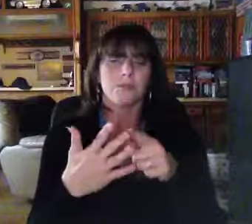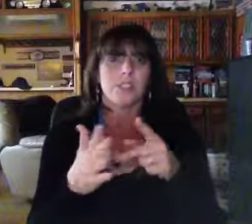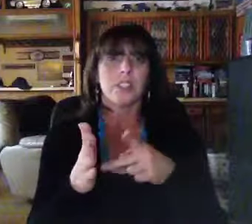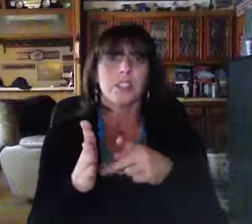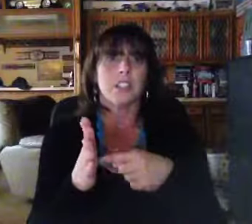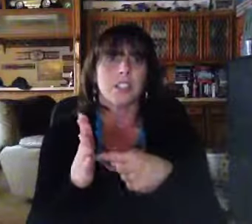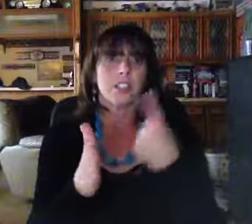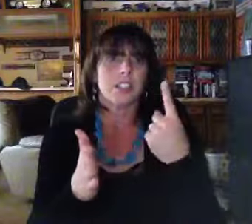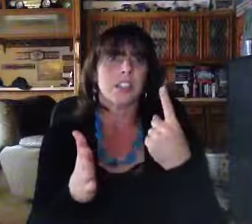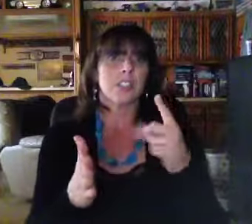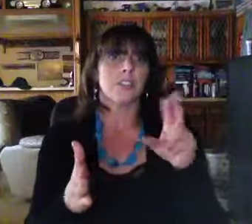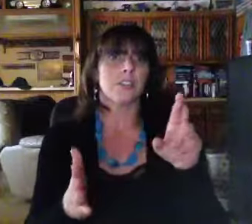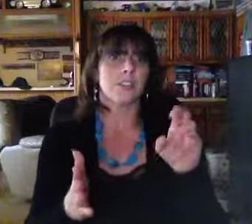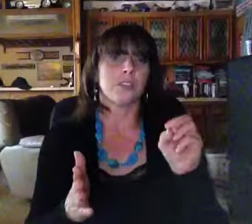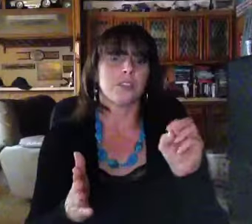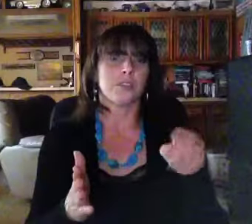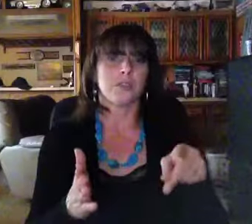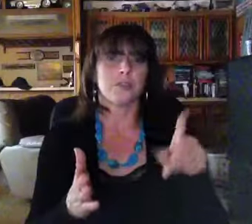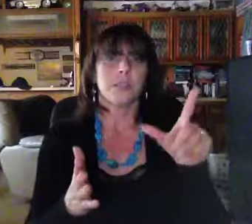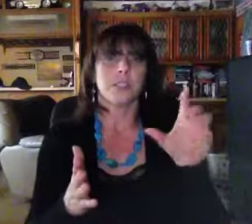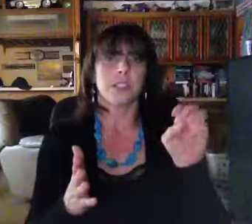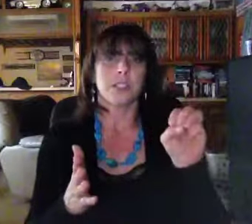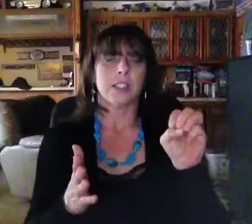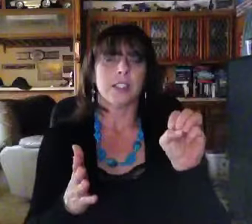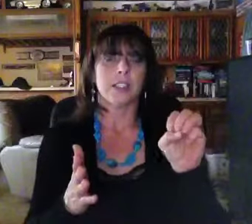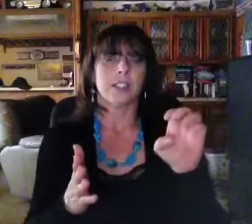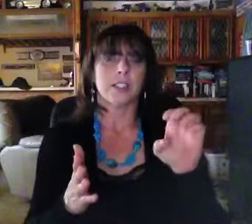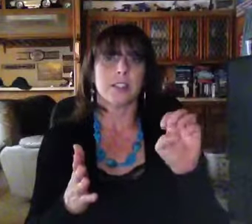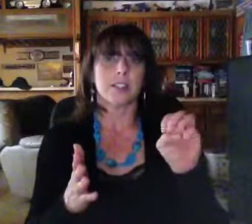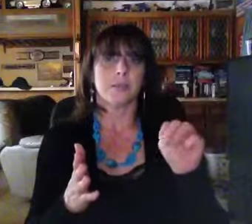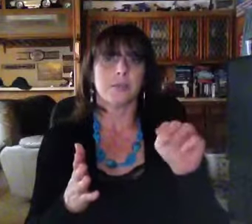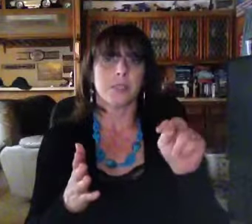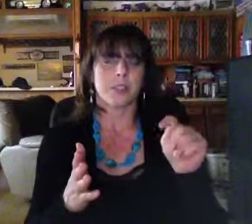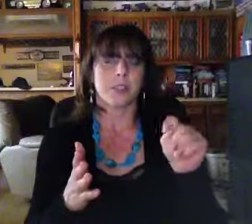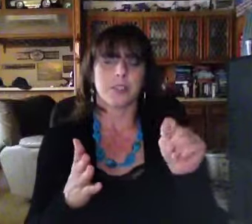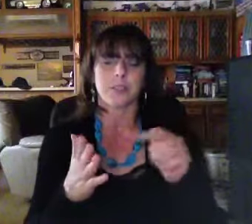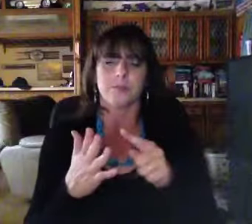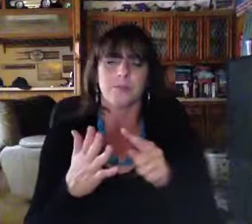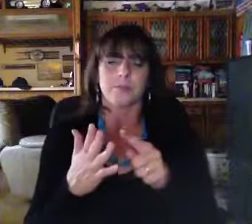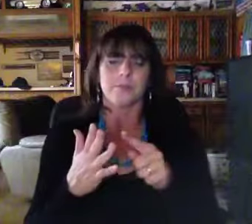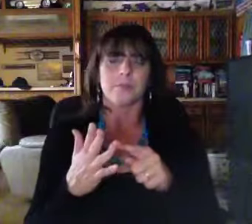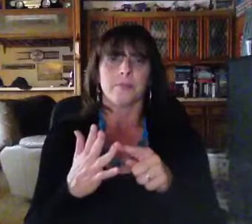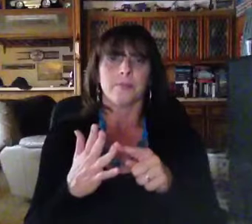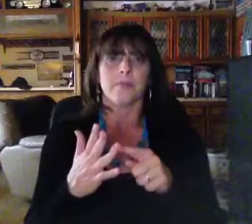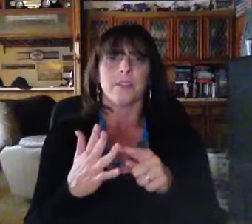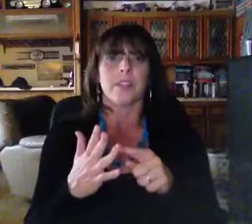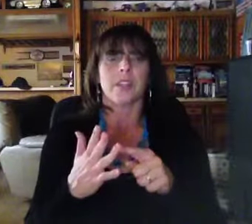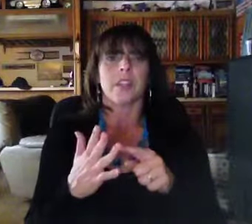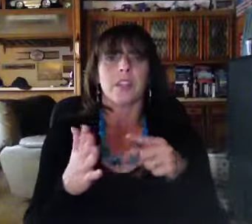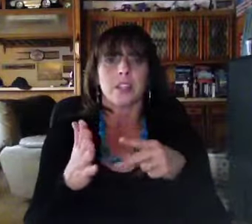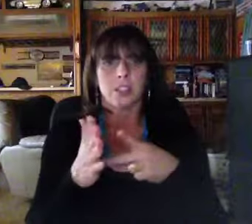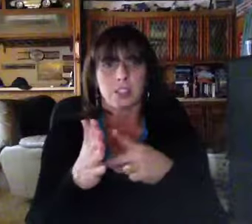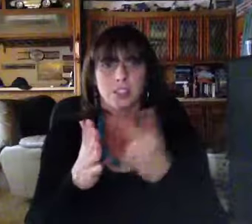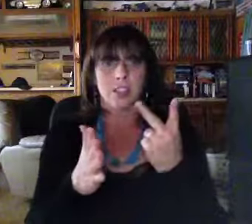And fourth is double replacement reactions. We will explore all, and fifth, combustion reactions. We'll explore